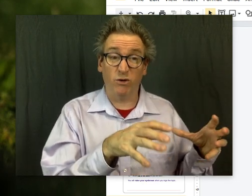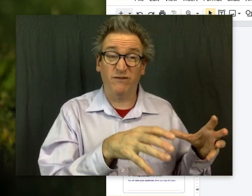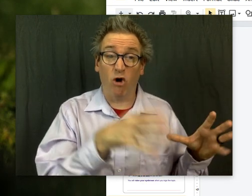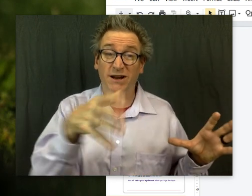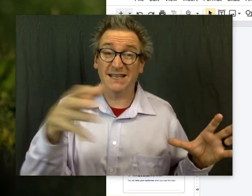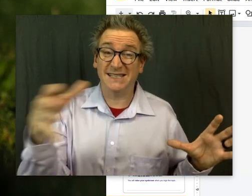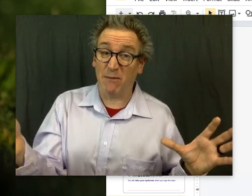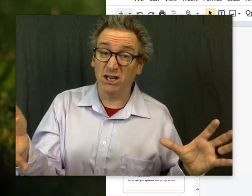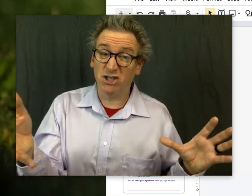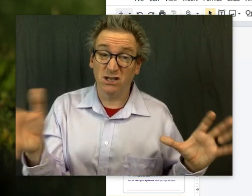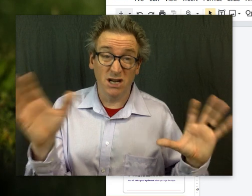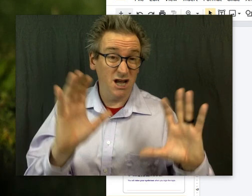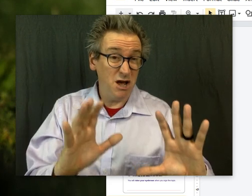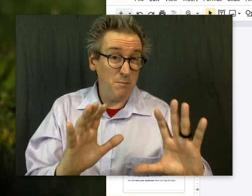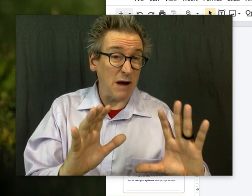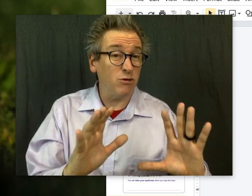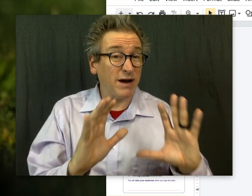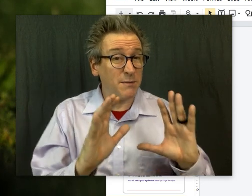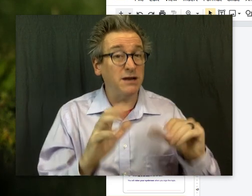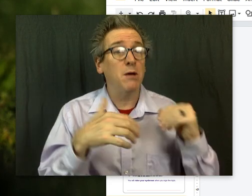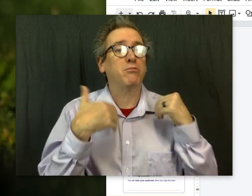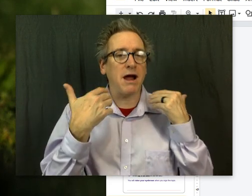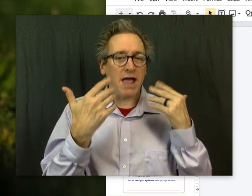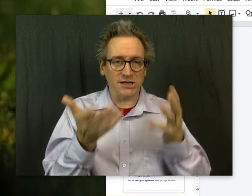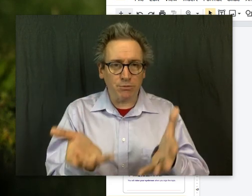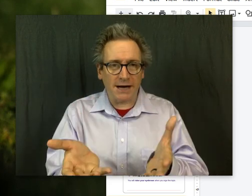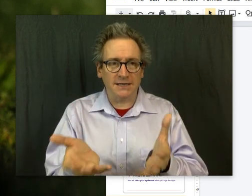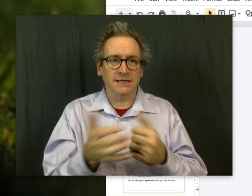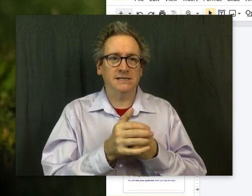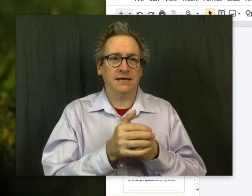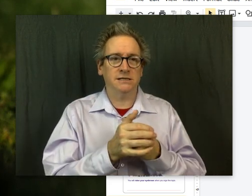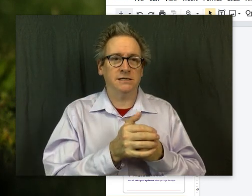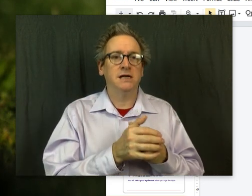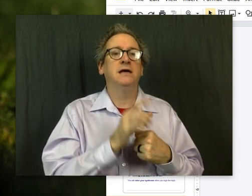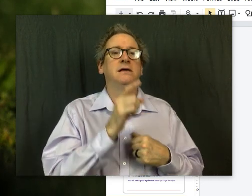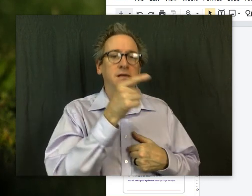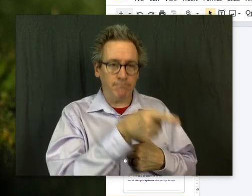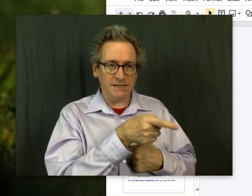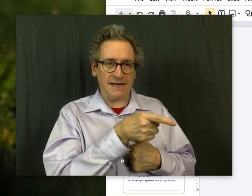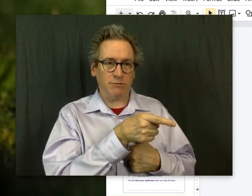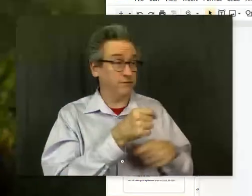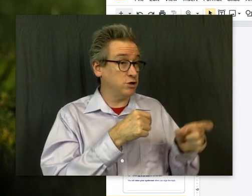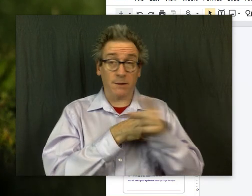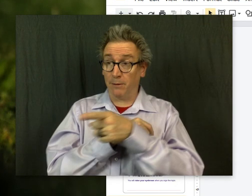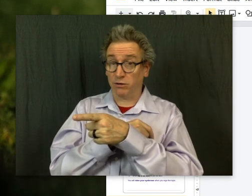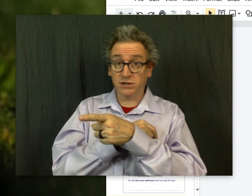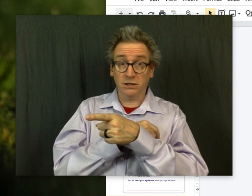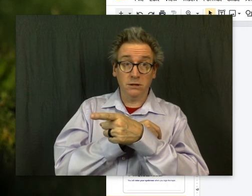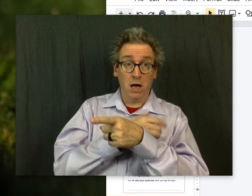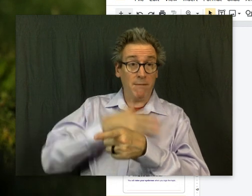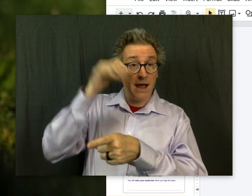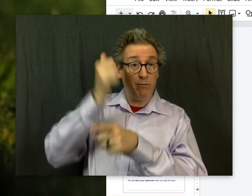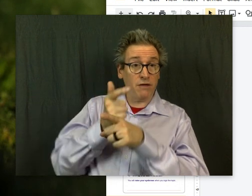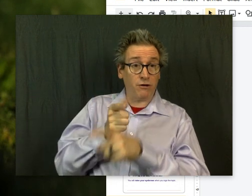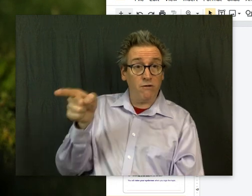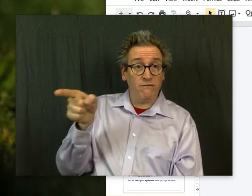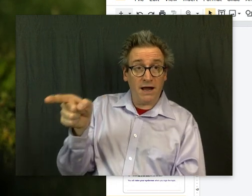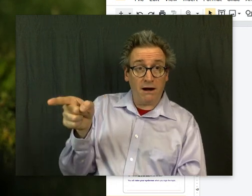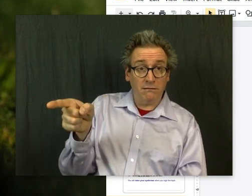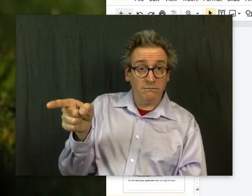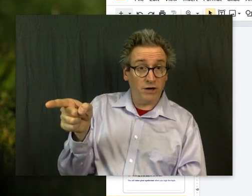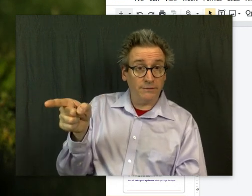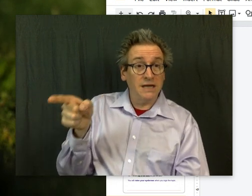or if we've already established. But I would recommend, as you're practicing these sentences, establish. If you talk about a person, my brother